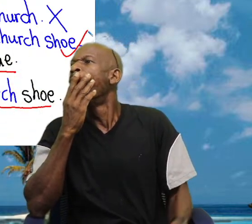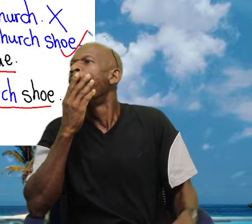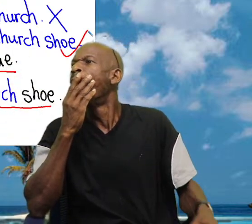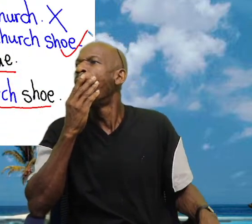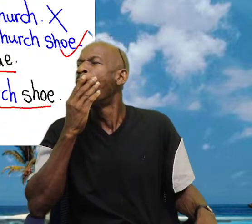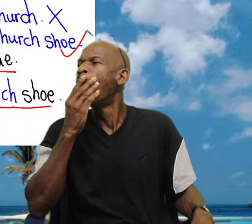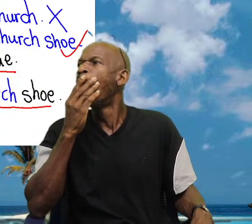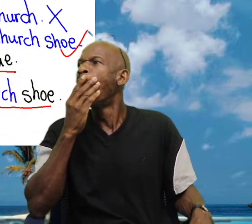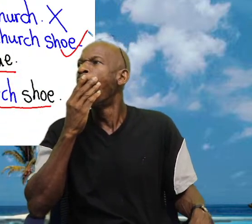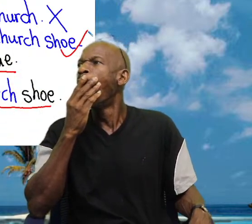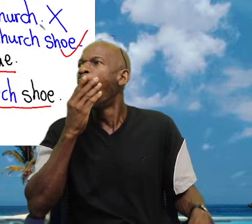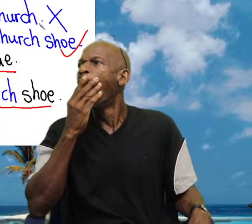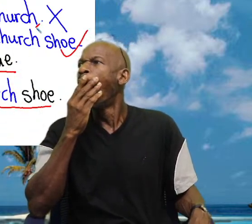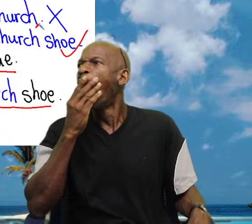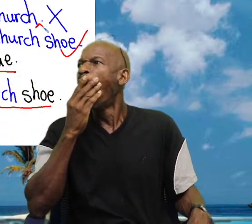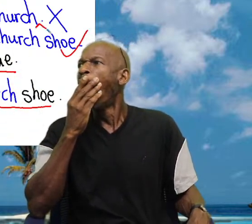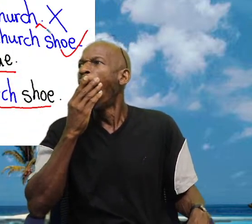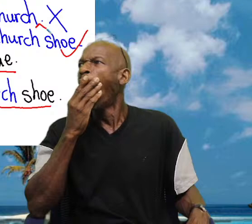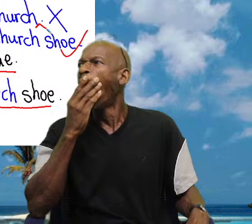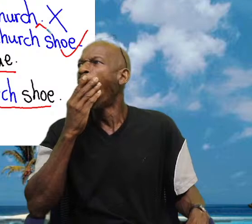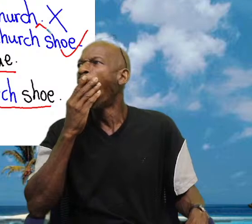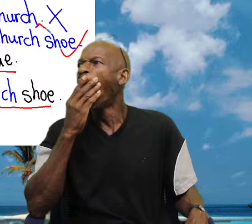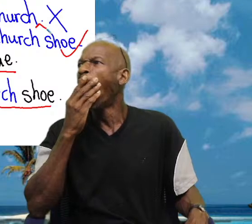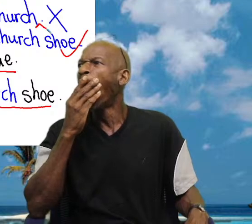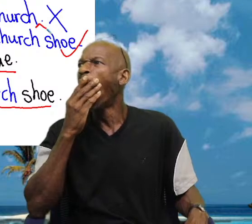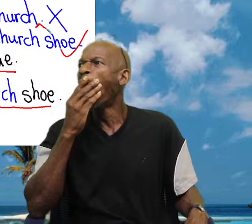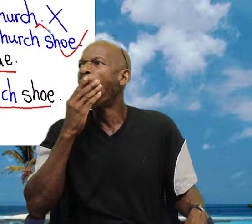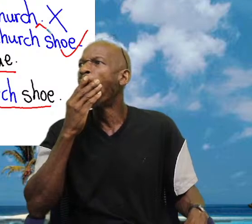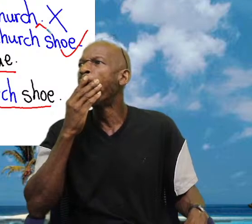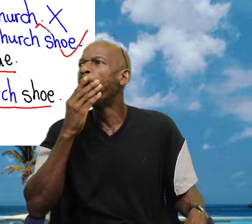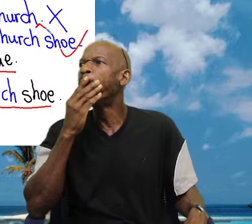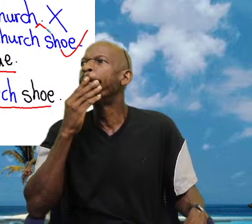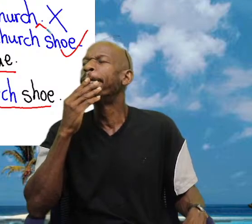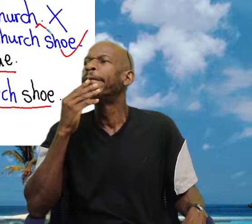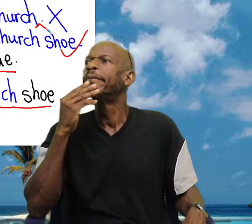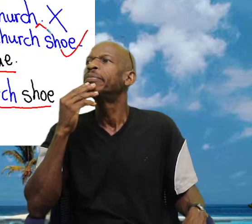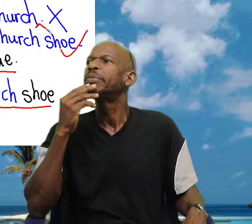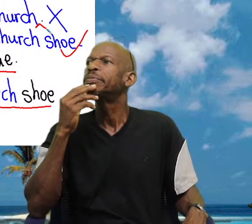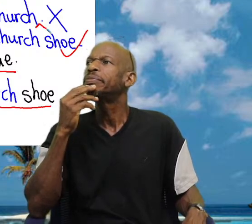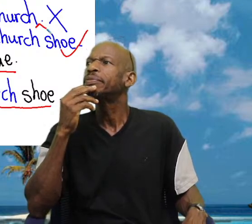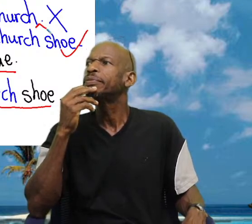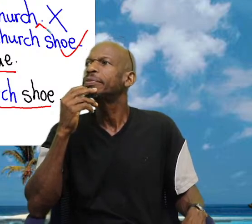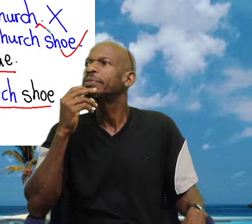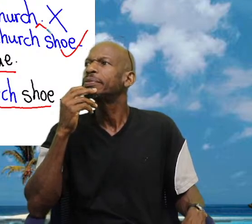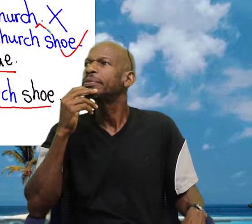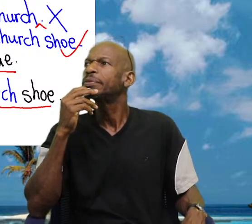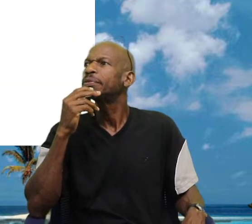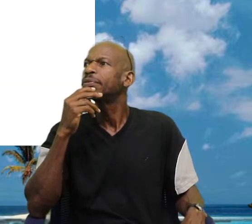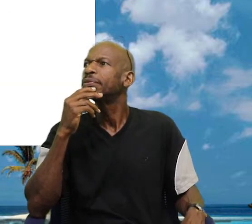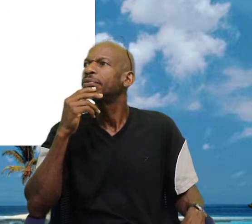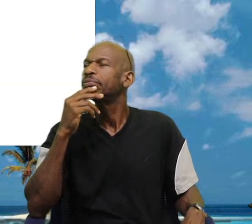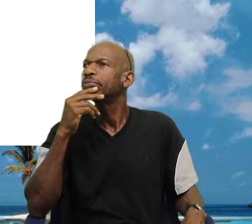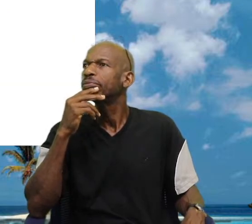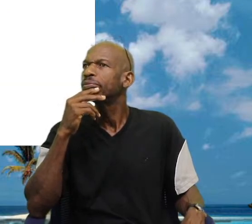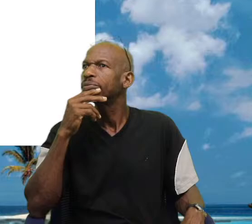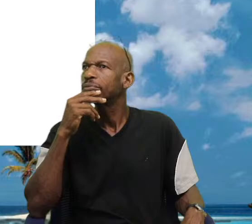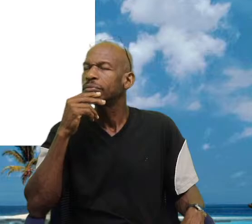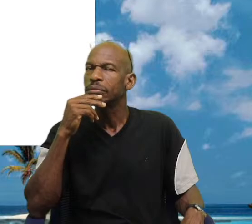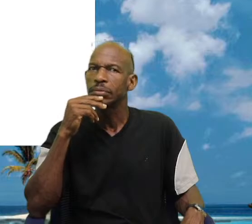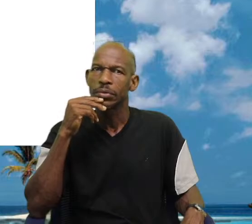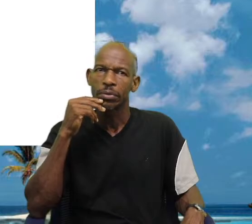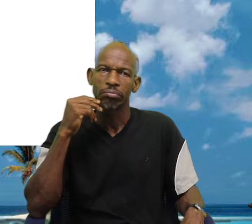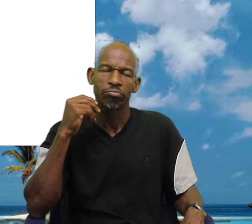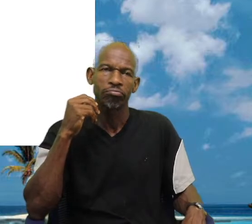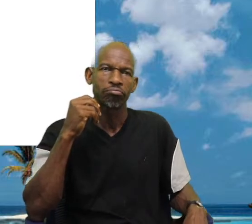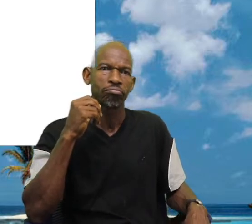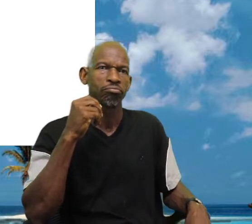missing in here is the word shoe. Okay. All right. So let's move on.